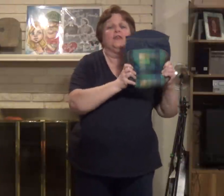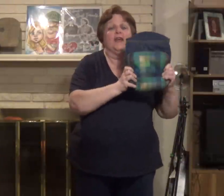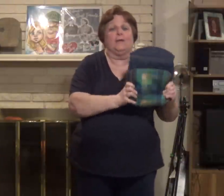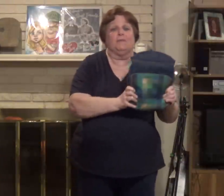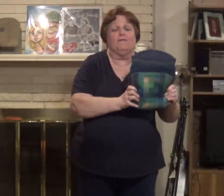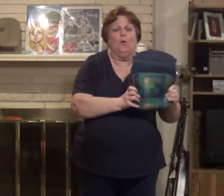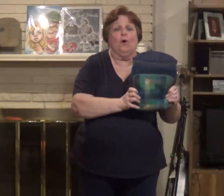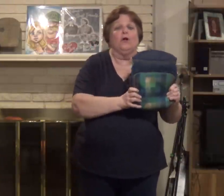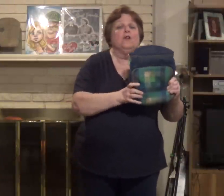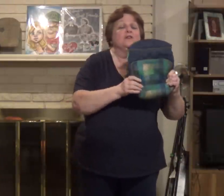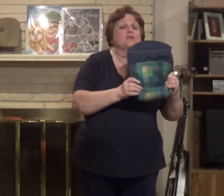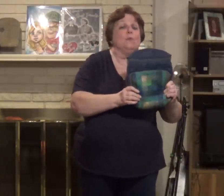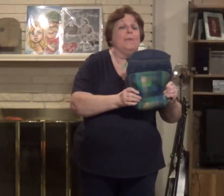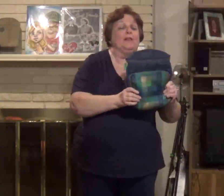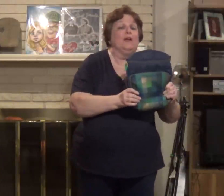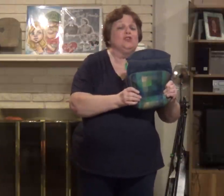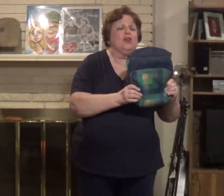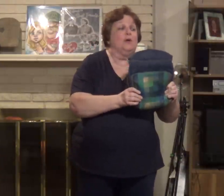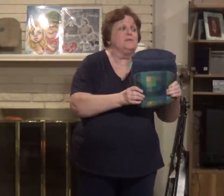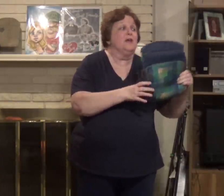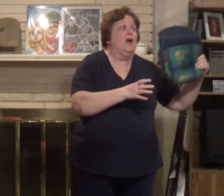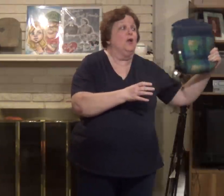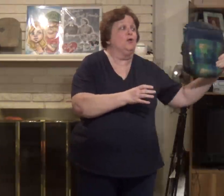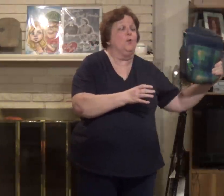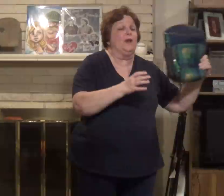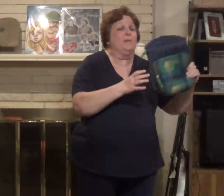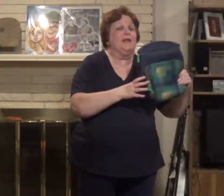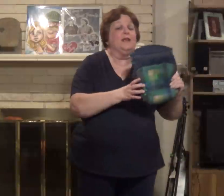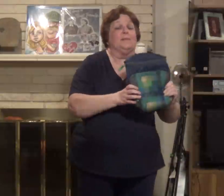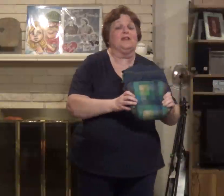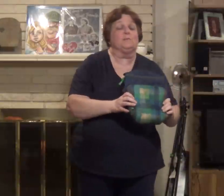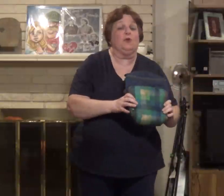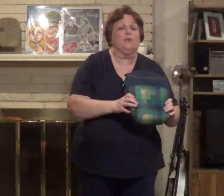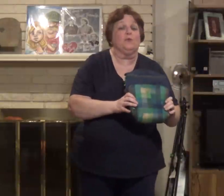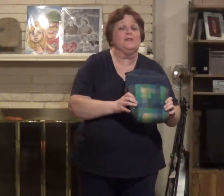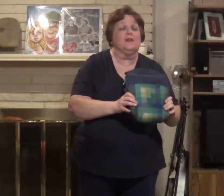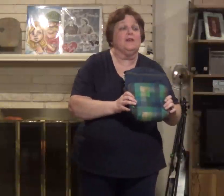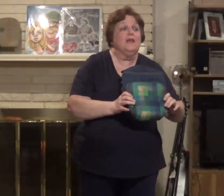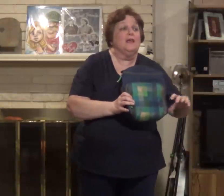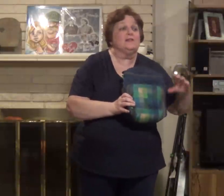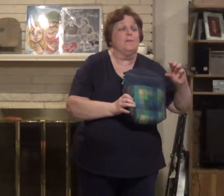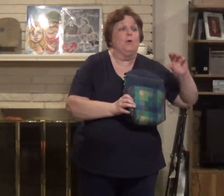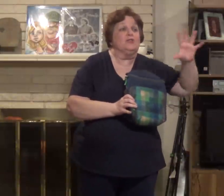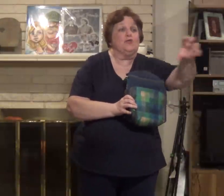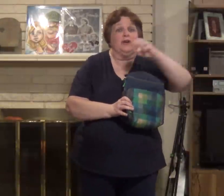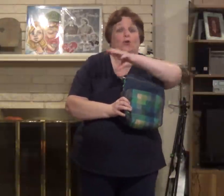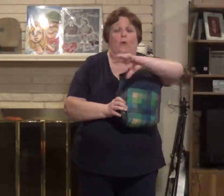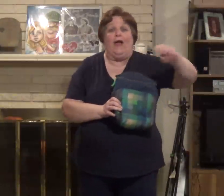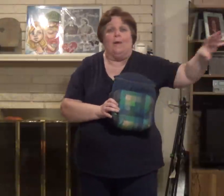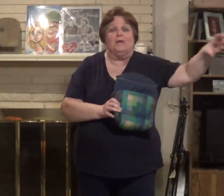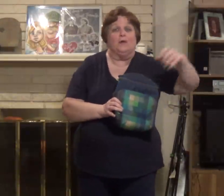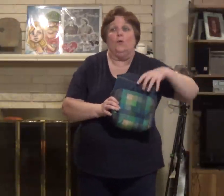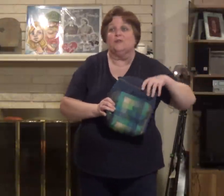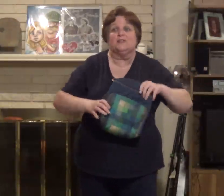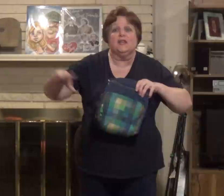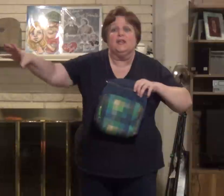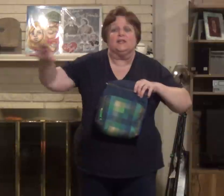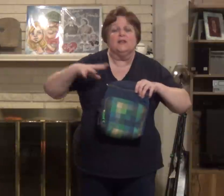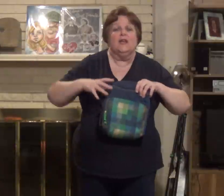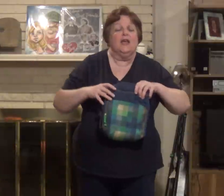night before. So when my lunch comes, I'll know what I'm eating, because part of the reason is I'm always trying to grab and, oh, what's to eat? And I